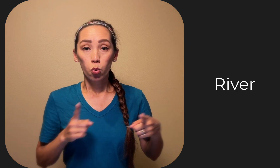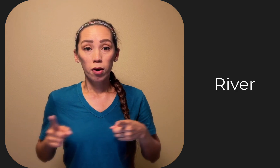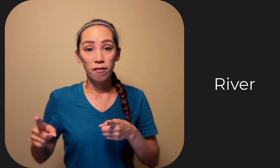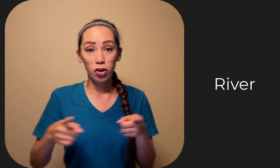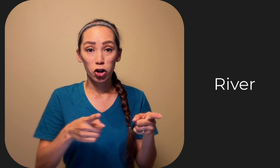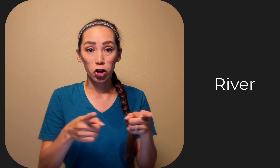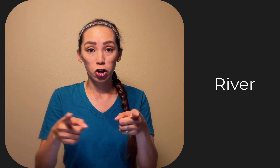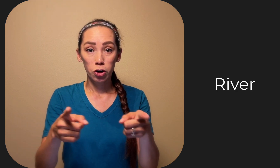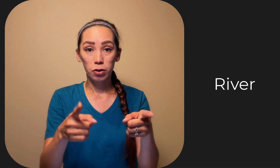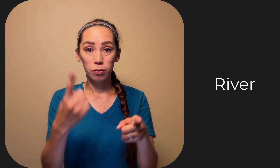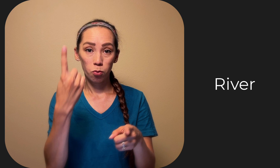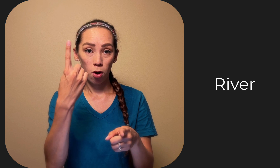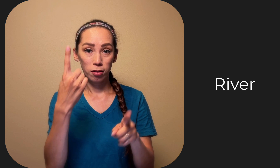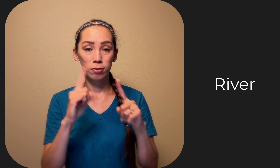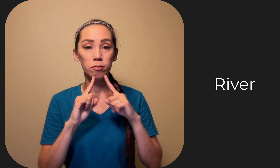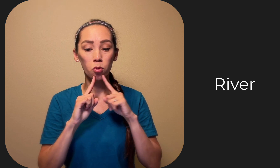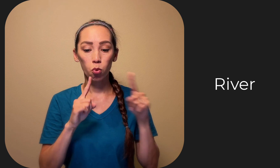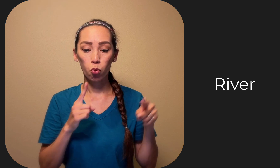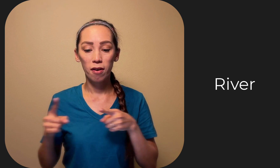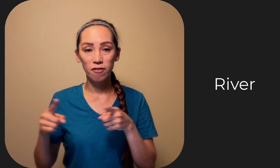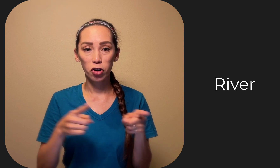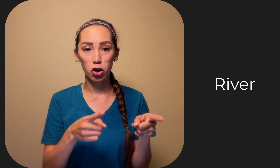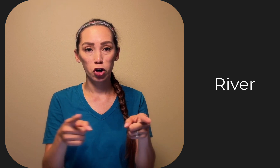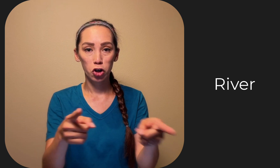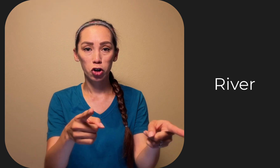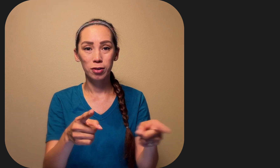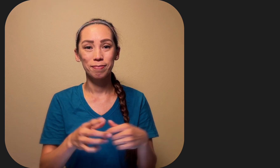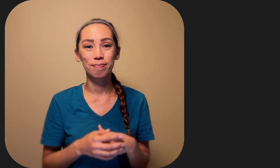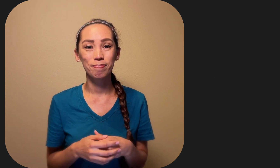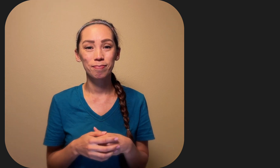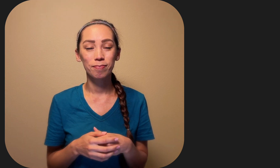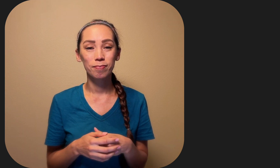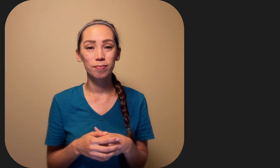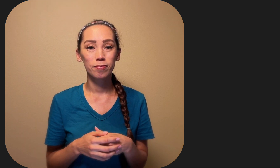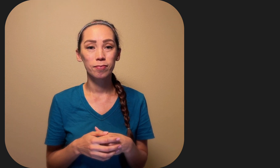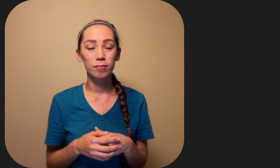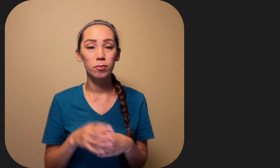Next word is river. Take your 1s, river.